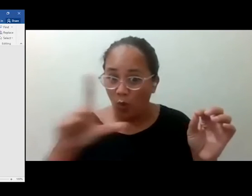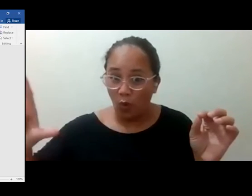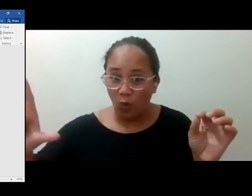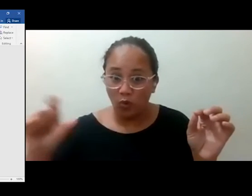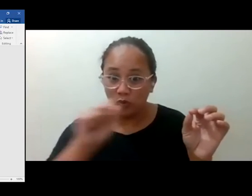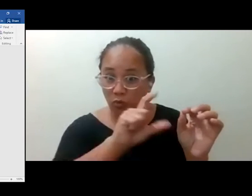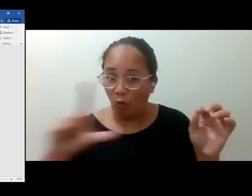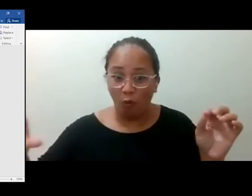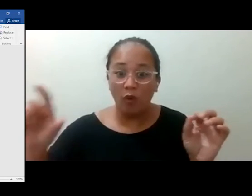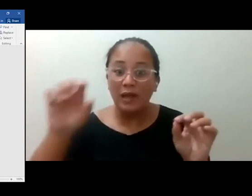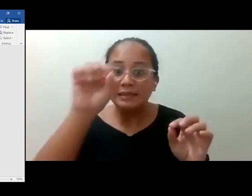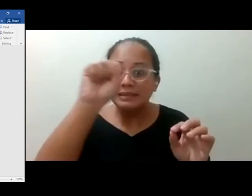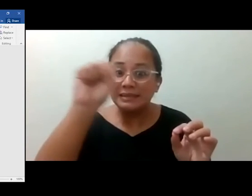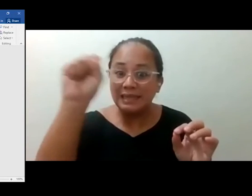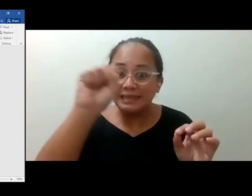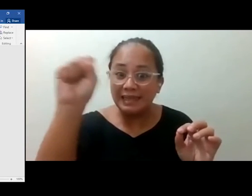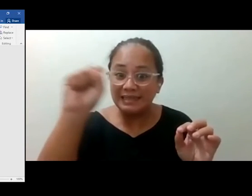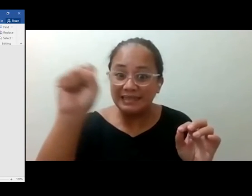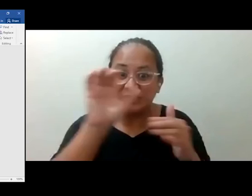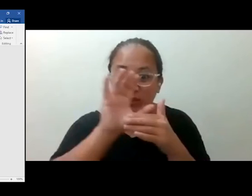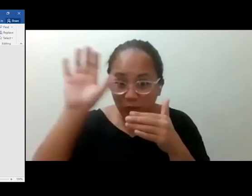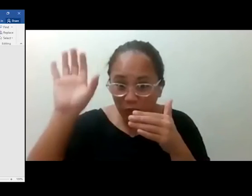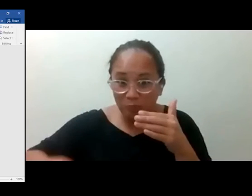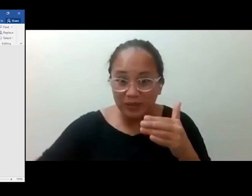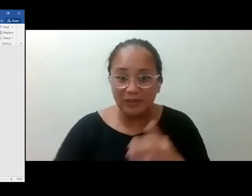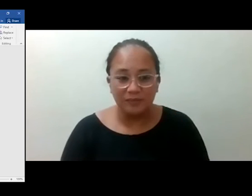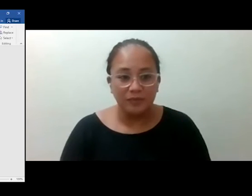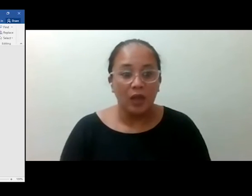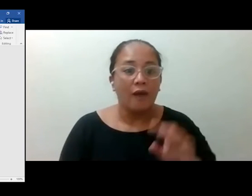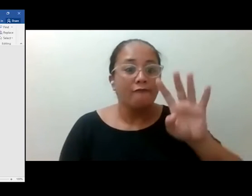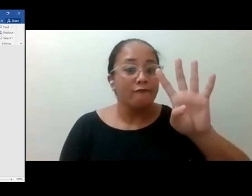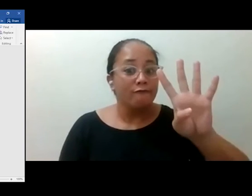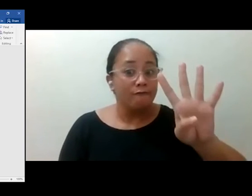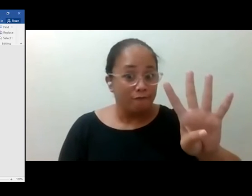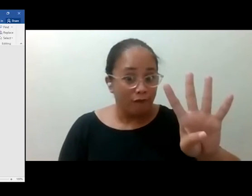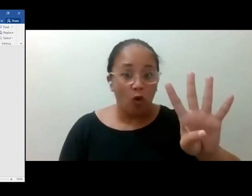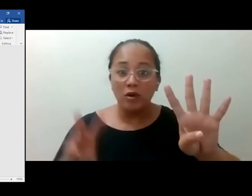The whole sentence is 4:16 together.